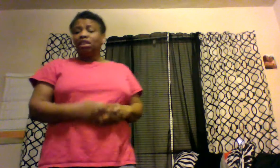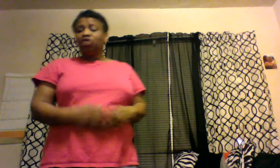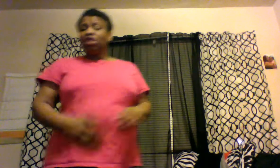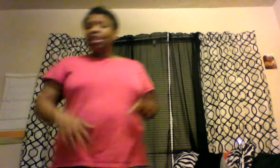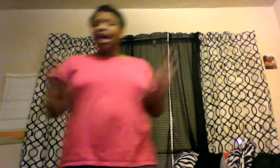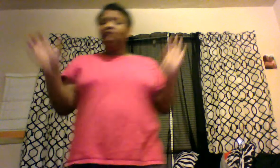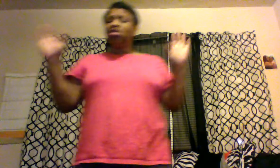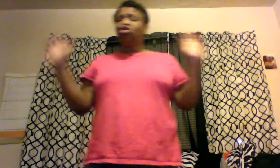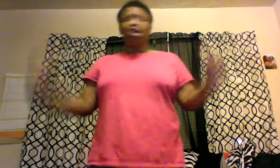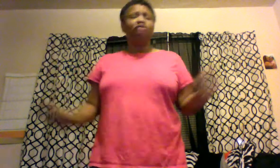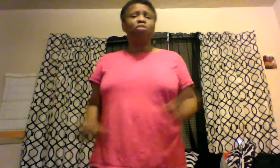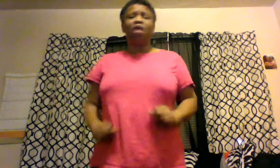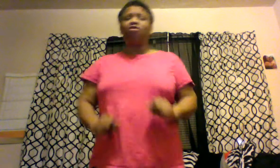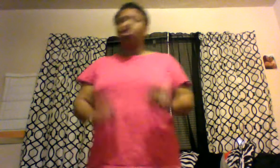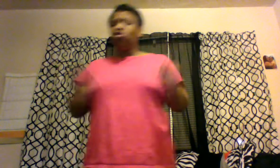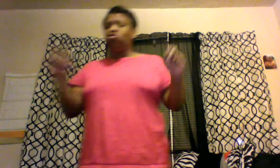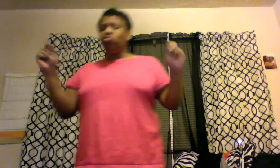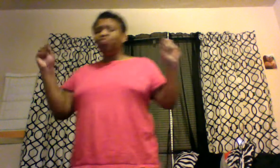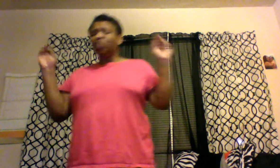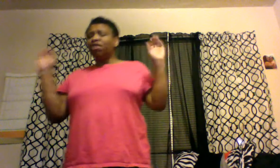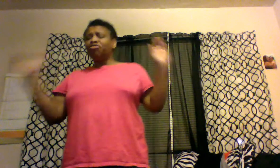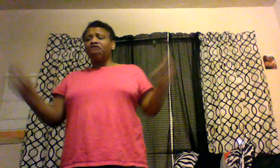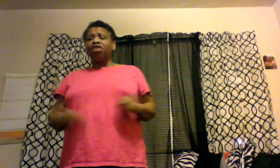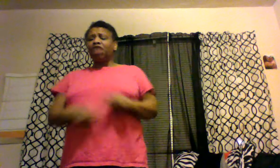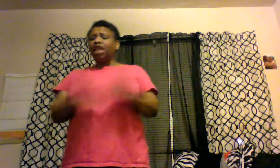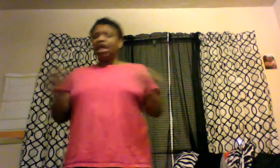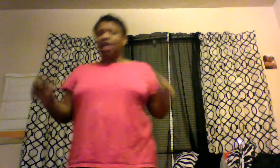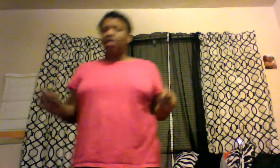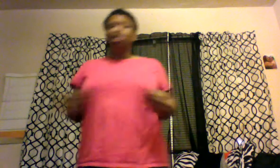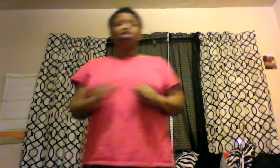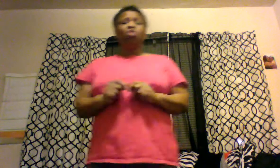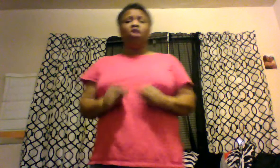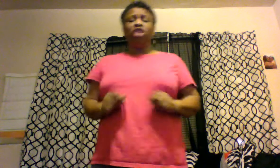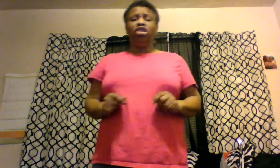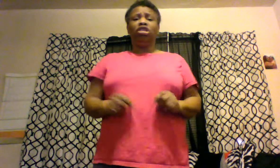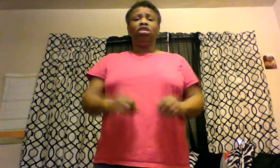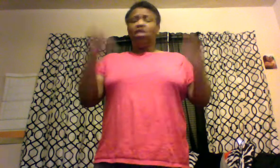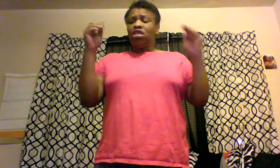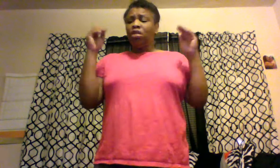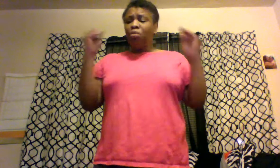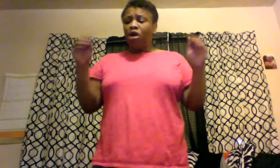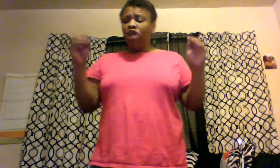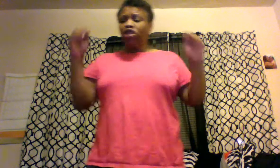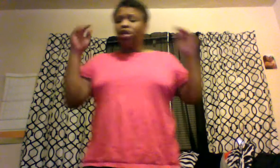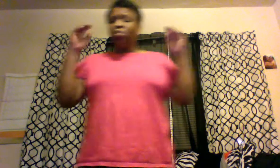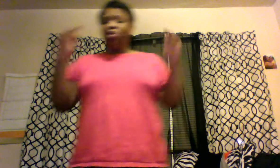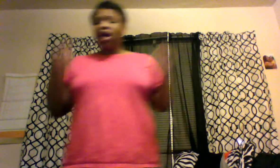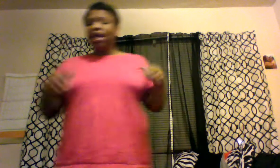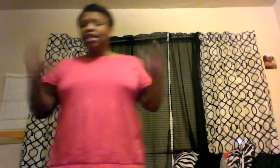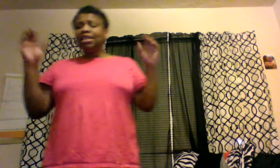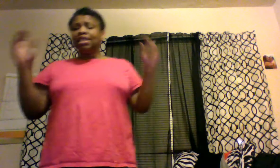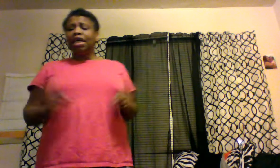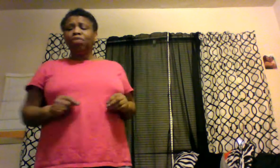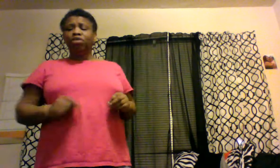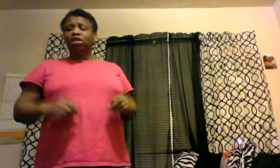1963, thousands traveled by road, rail, and air to Washington to march, pray, sing, and